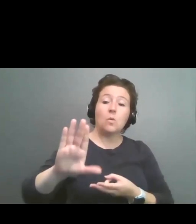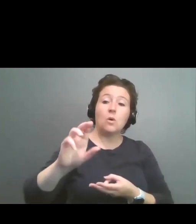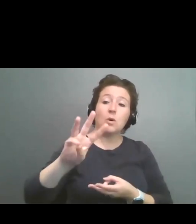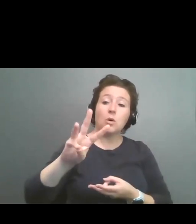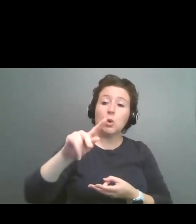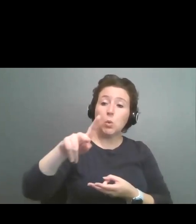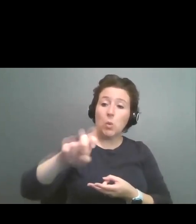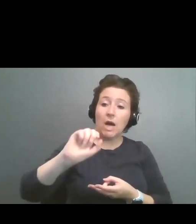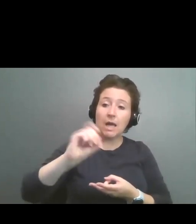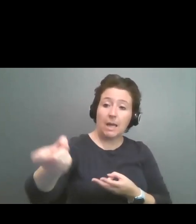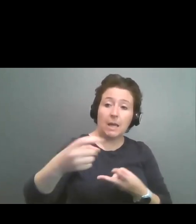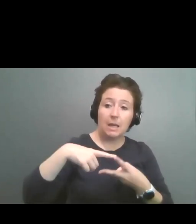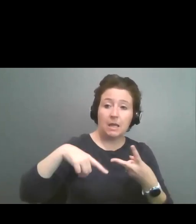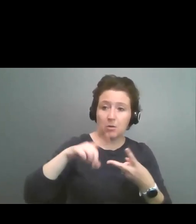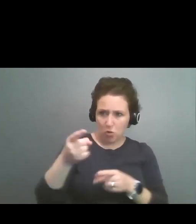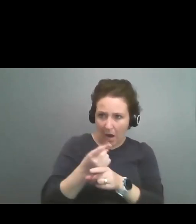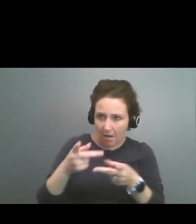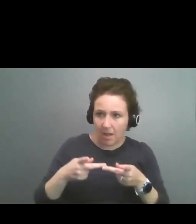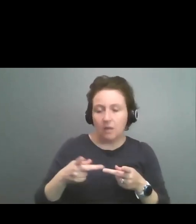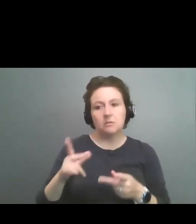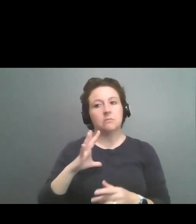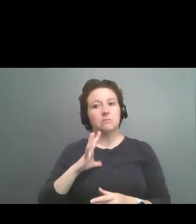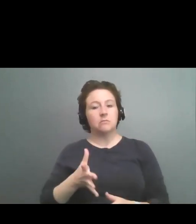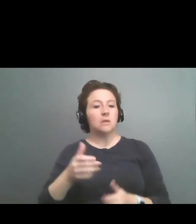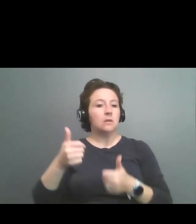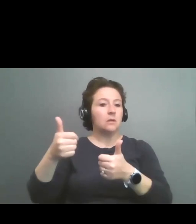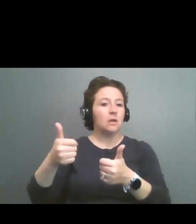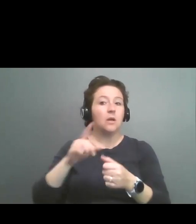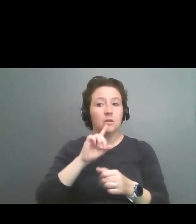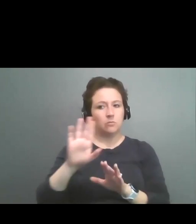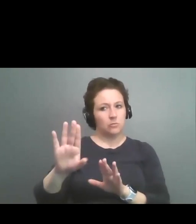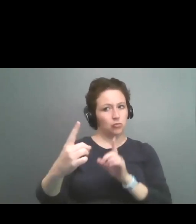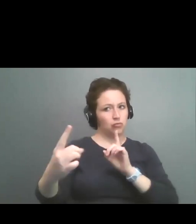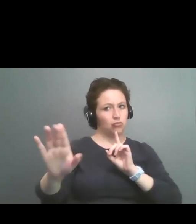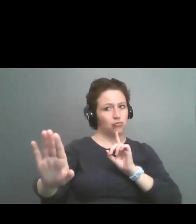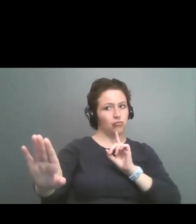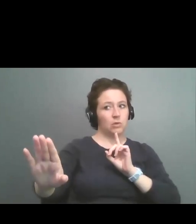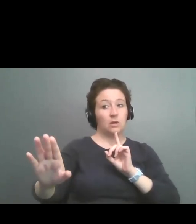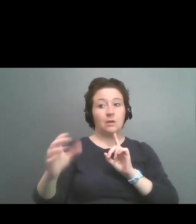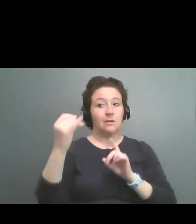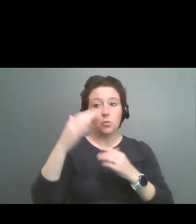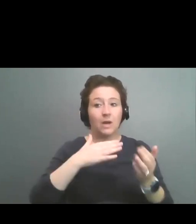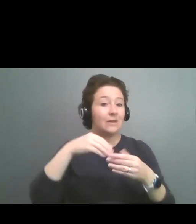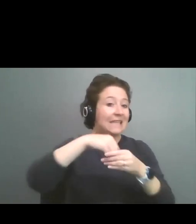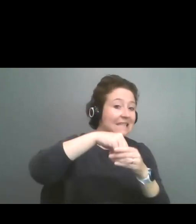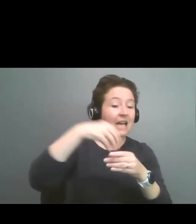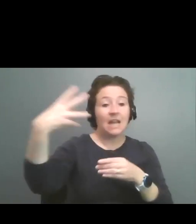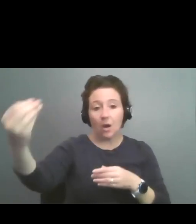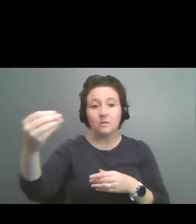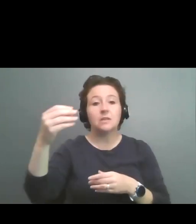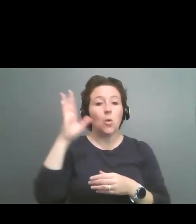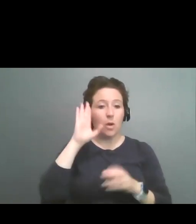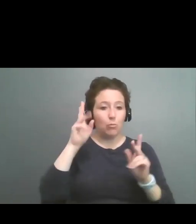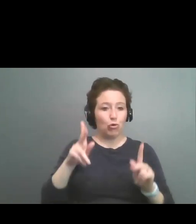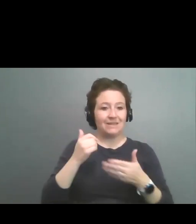sure that they are in their correct precinct, and make sure that they are social distancing, whether that's inside or outside of the location. We'll